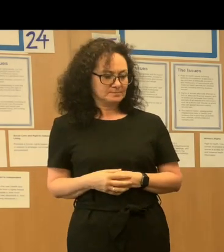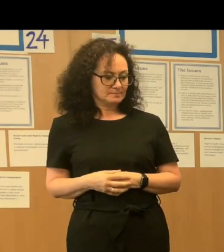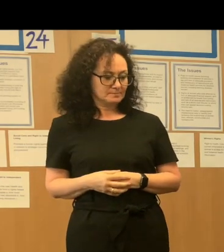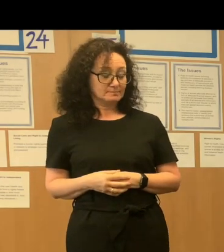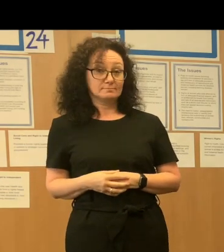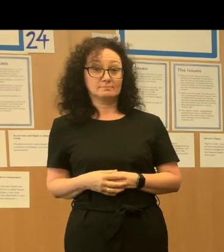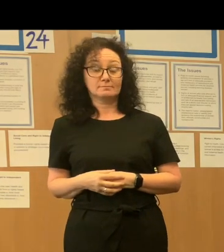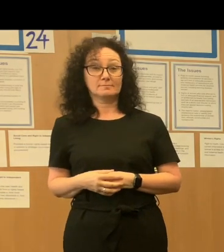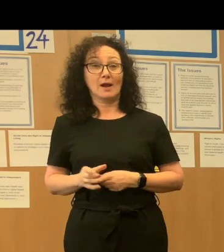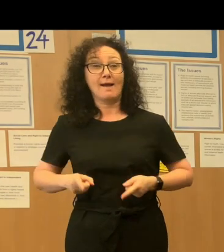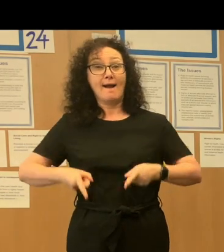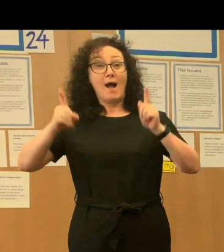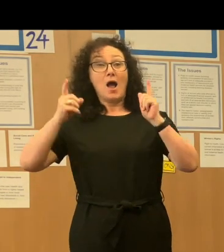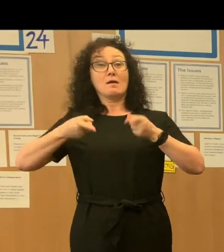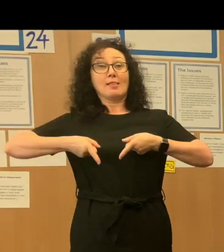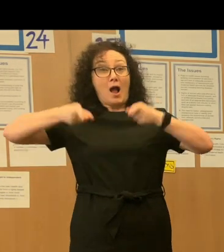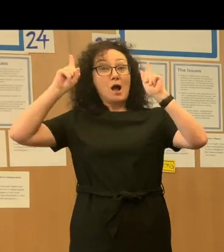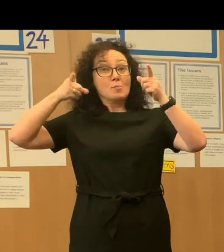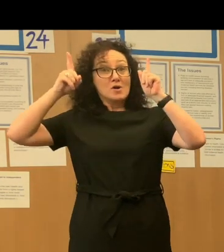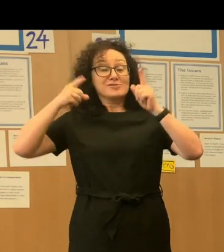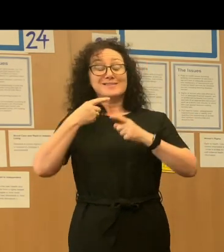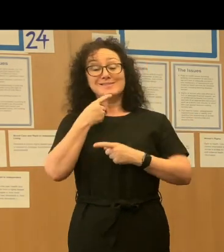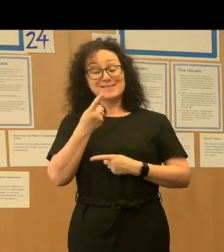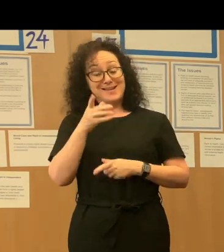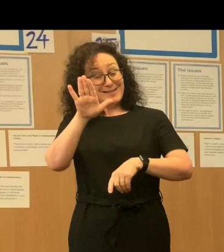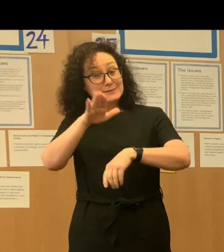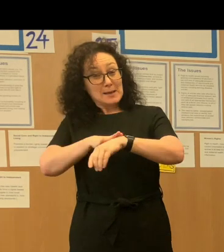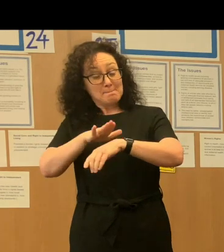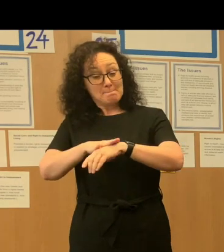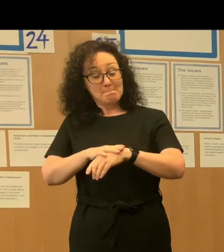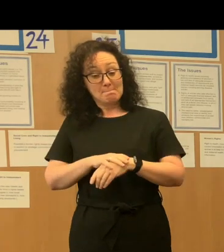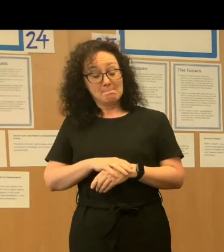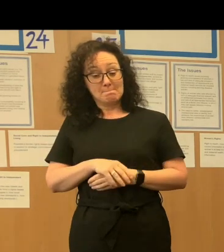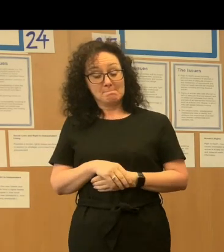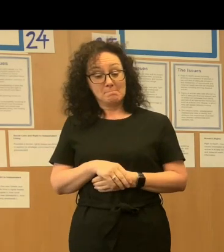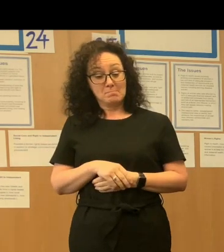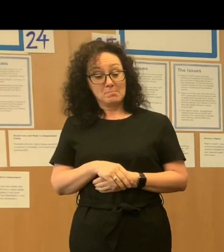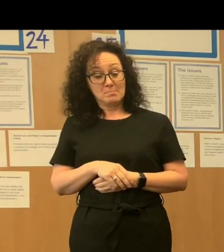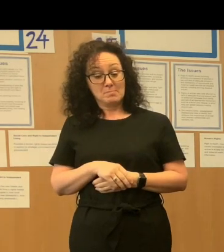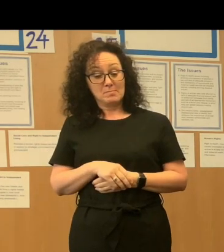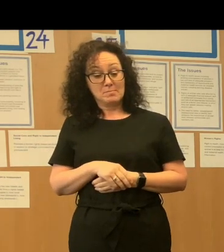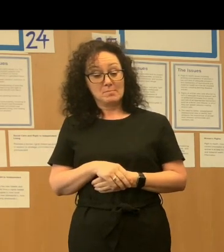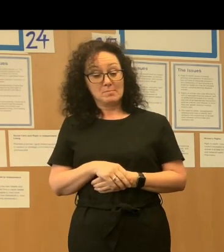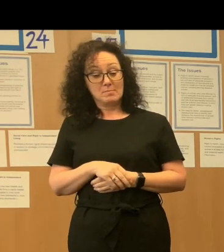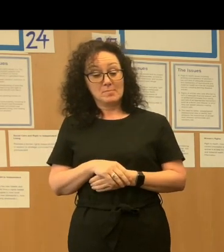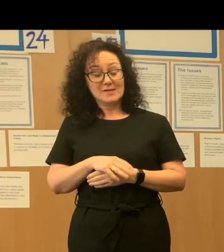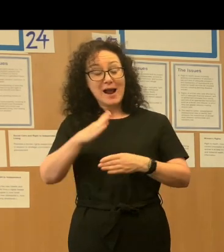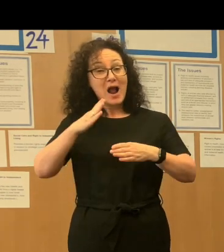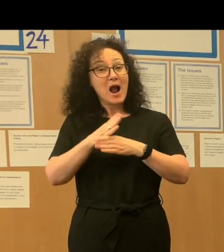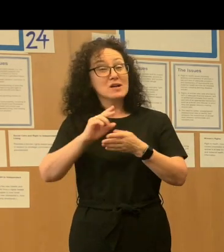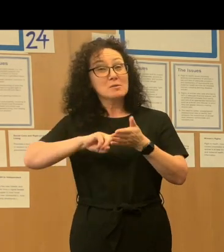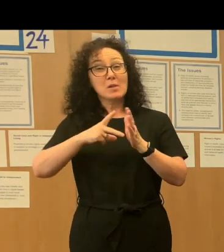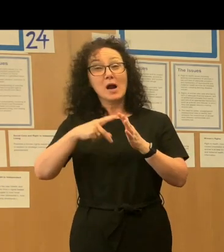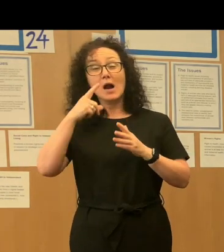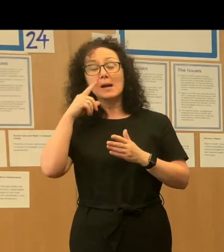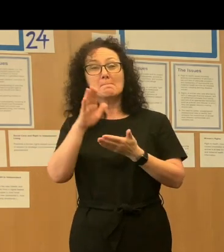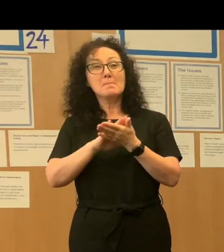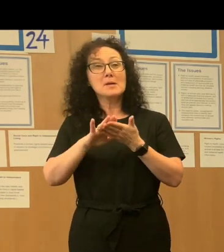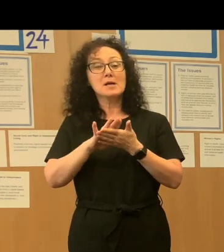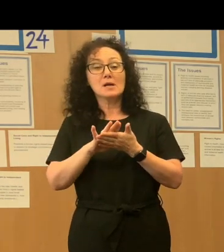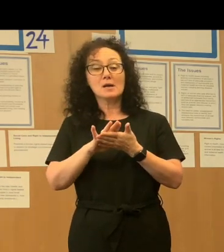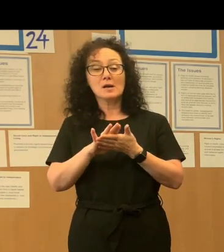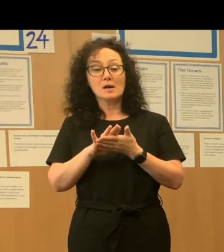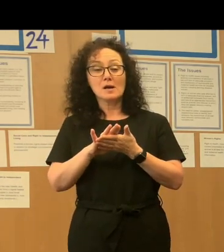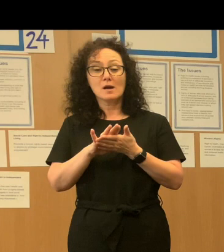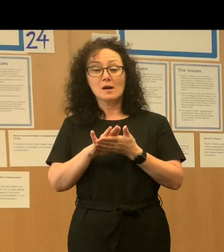High Commissioner for Human Rights at the time said that national action plans can bring clarity to states in identifying the steps they must take